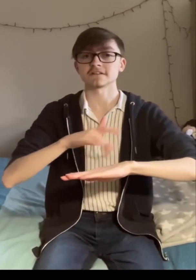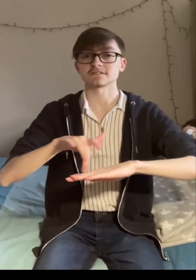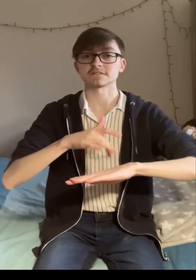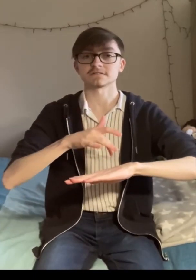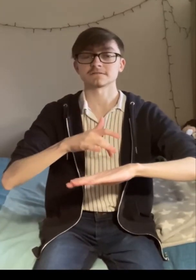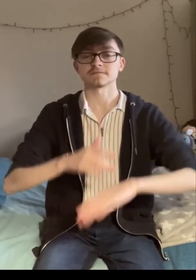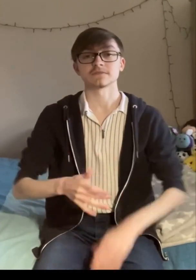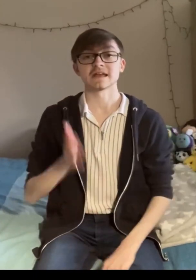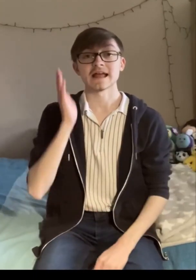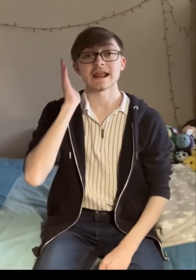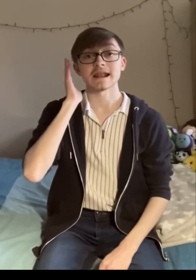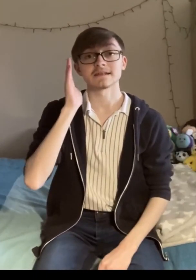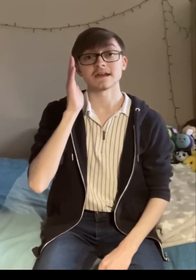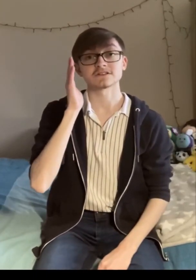theatre.